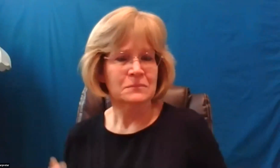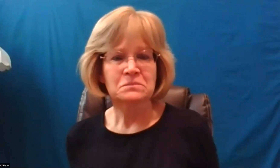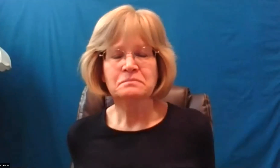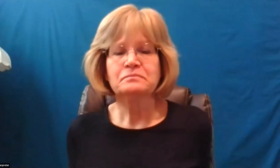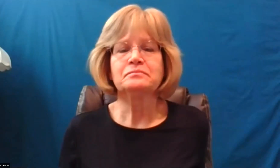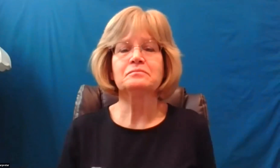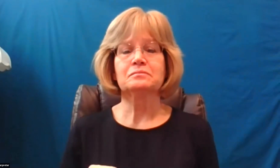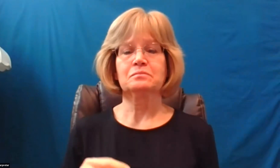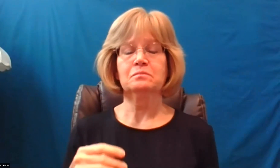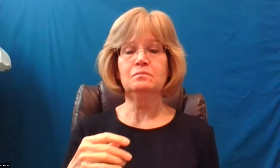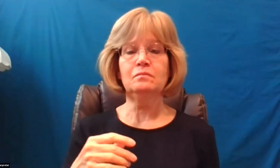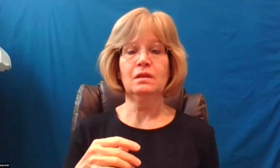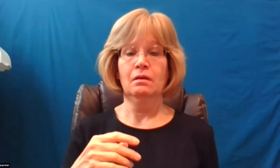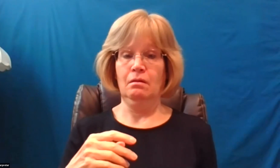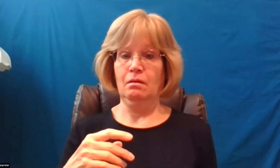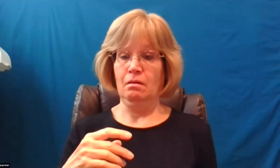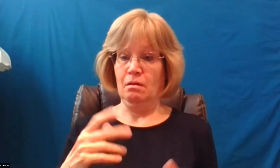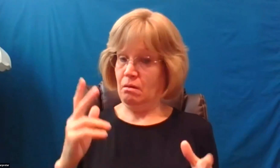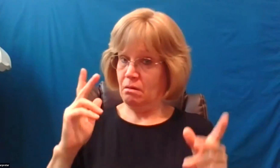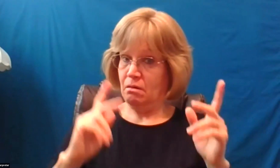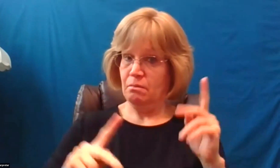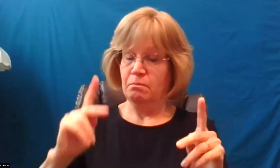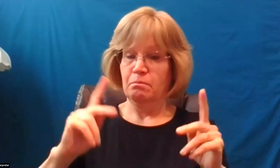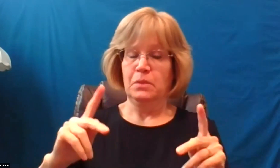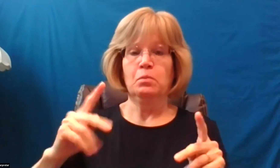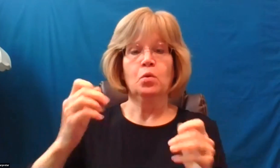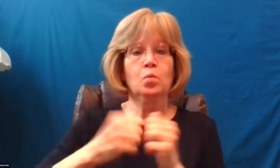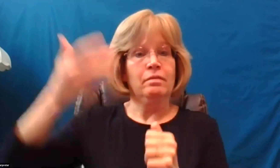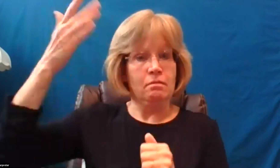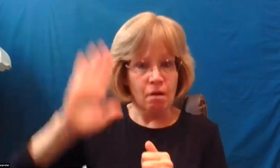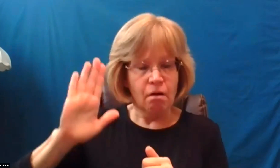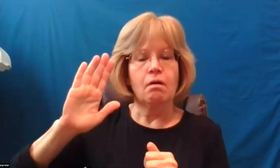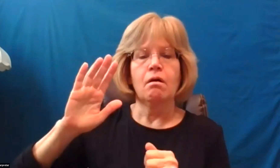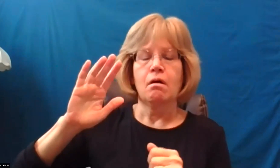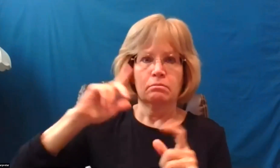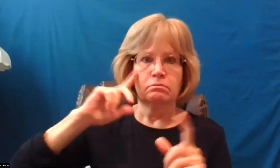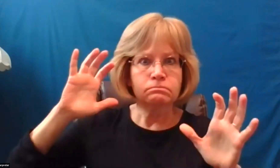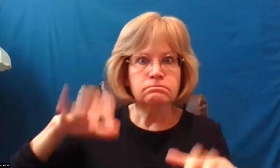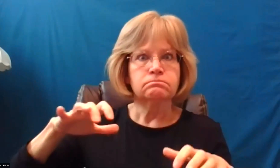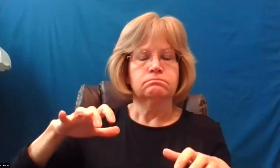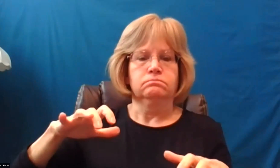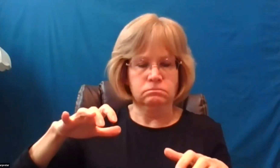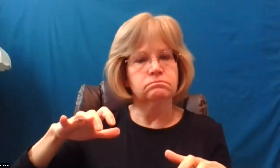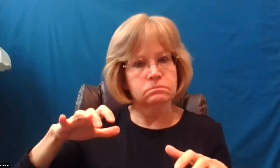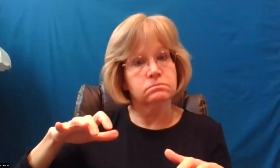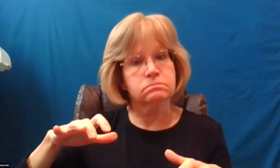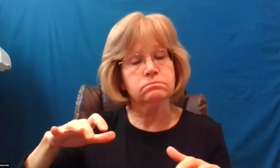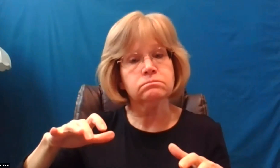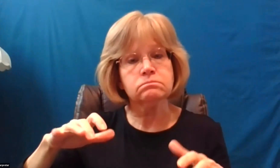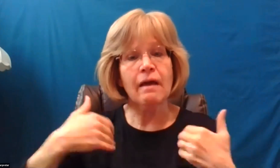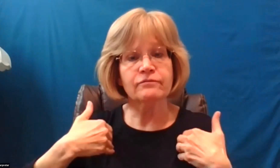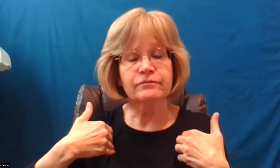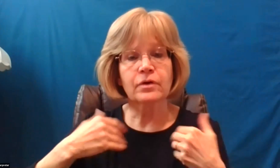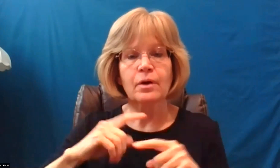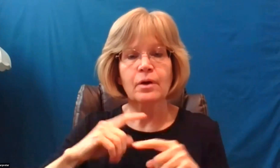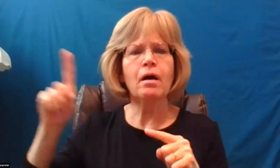Because for all the astonishment we allow when it comes to God and God's acts, God is not really one to